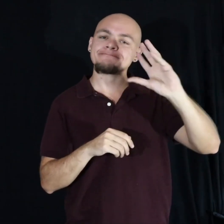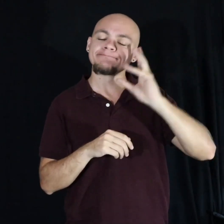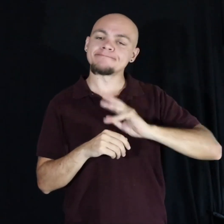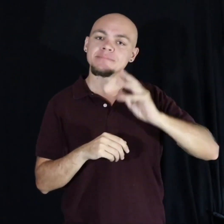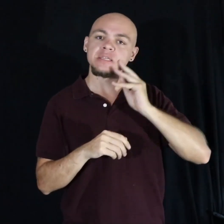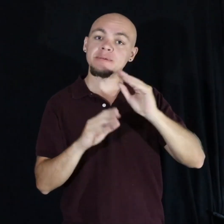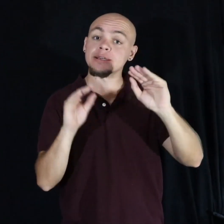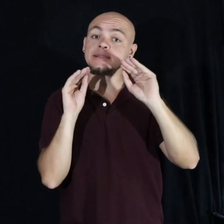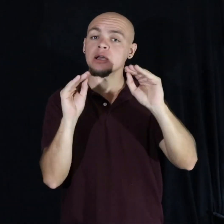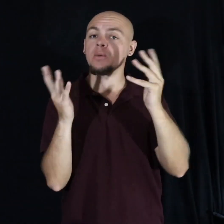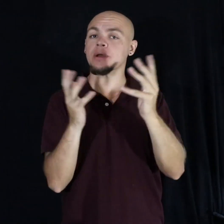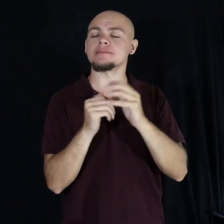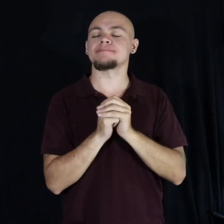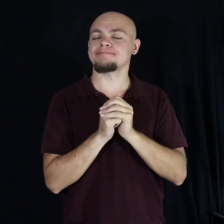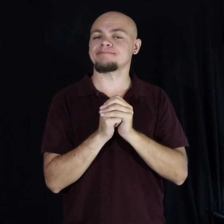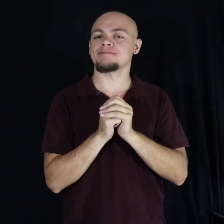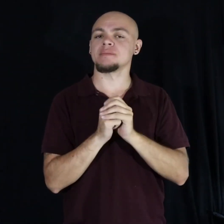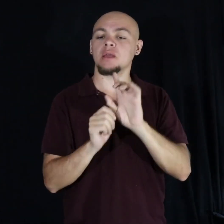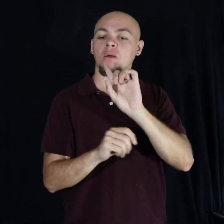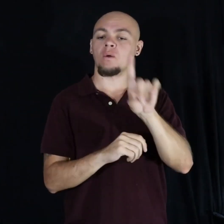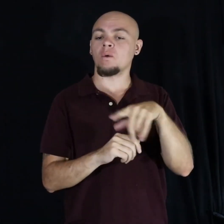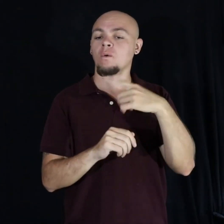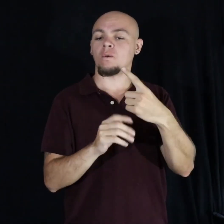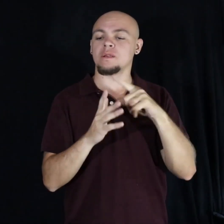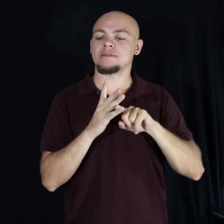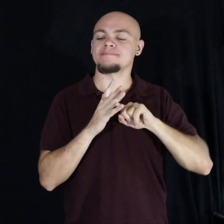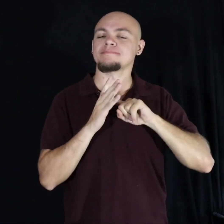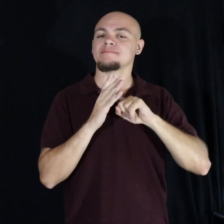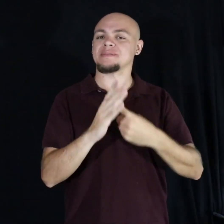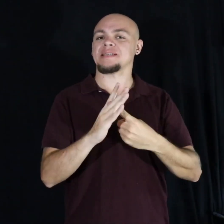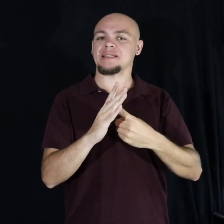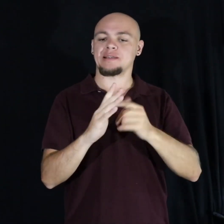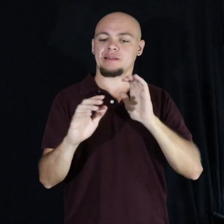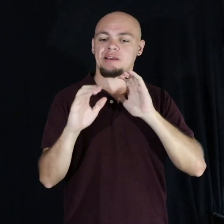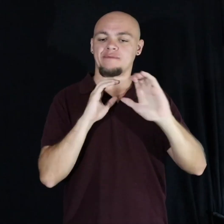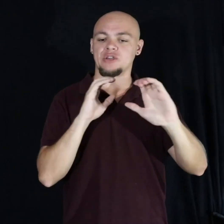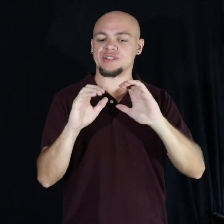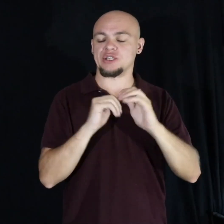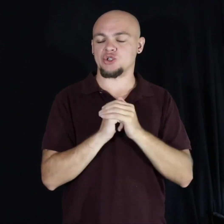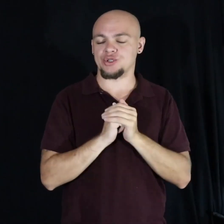me that this is only the beginning of the conversation.